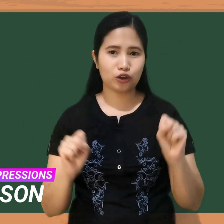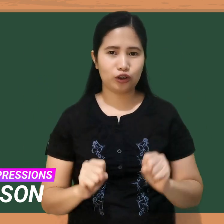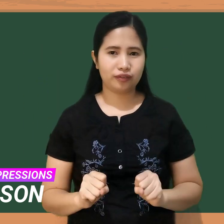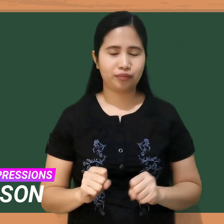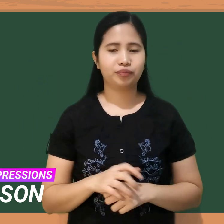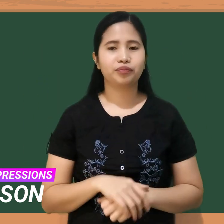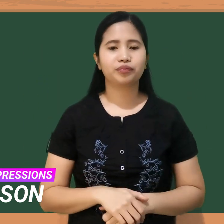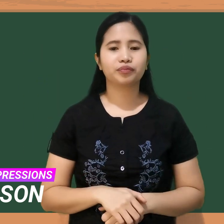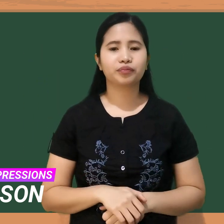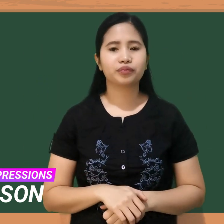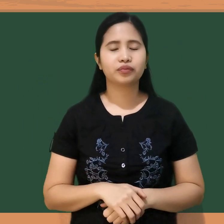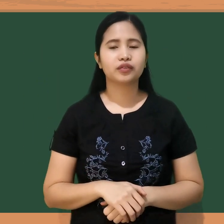Season.